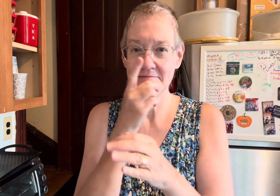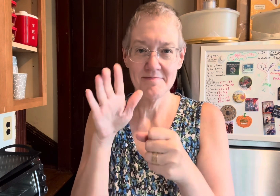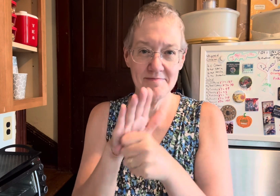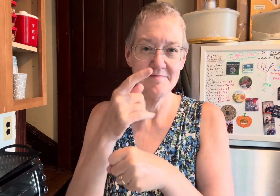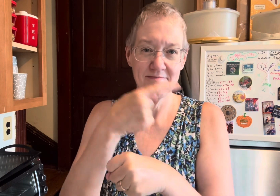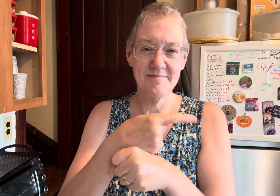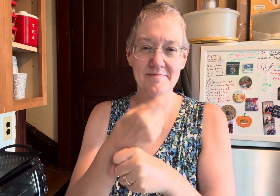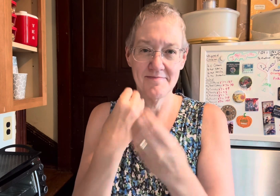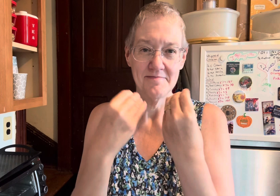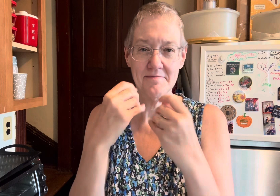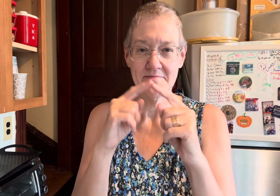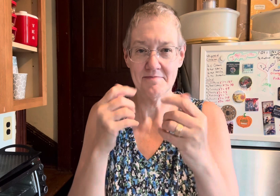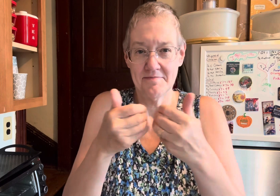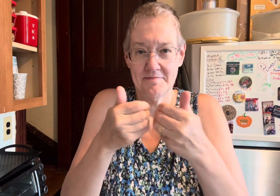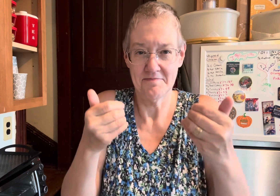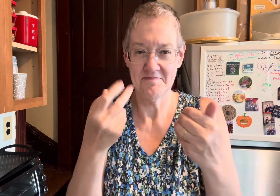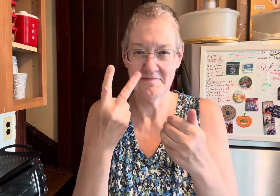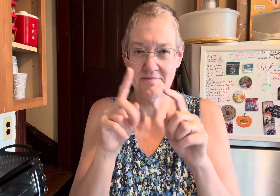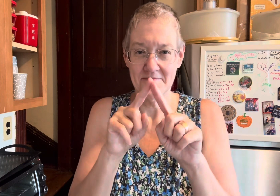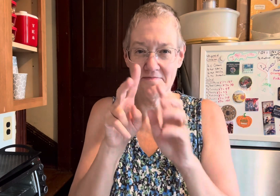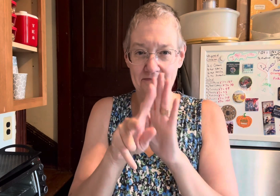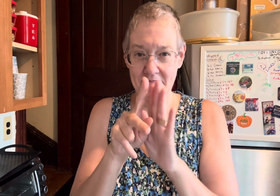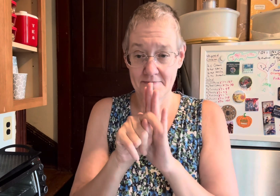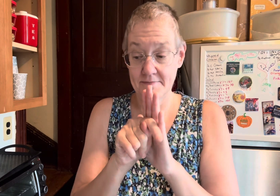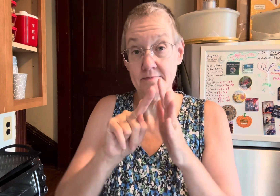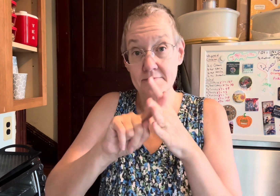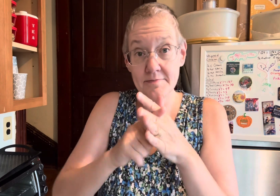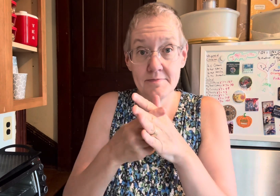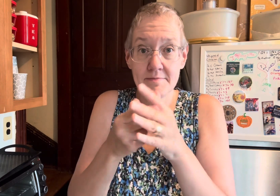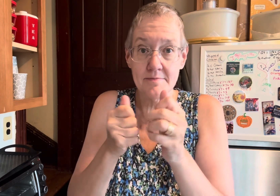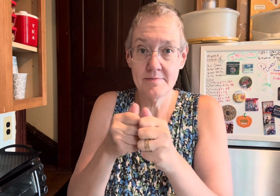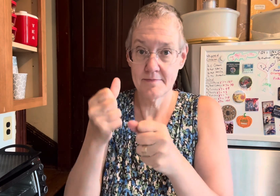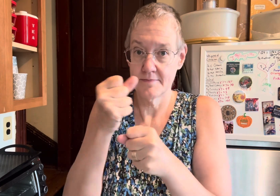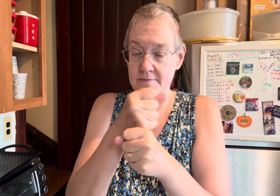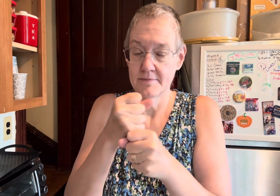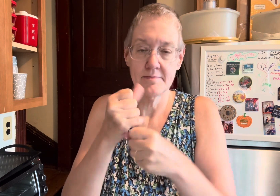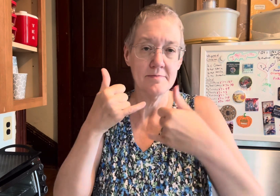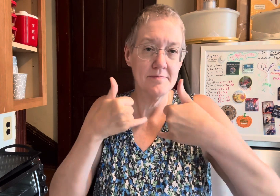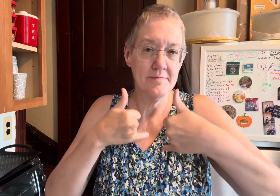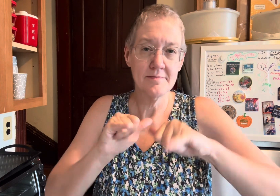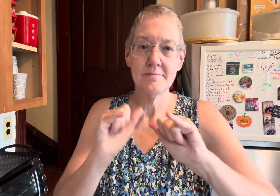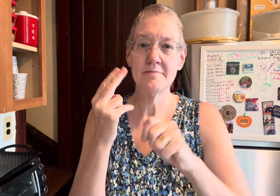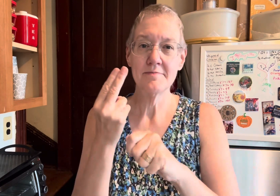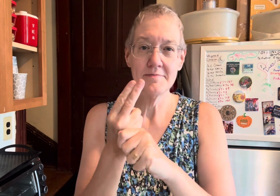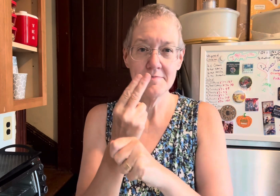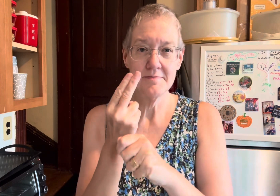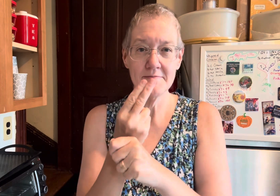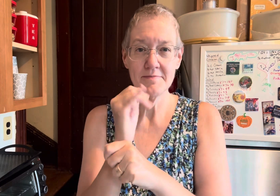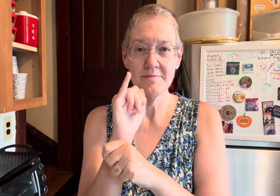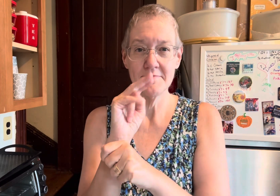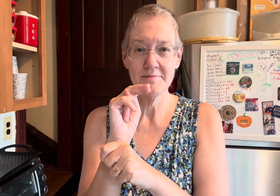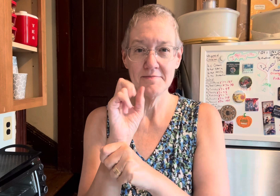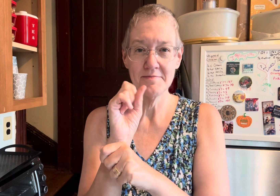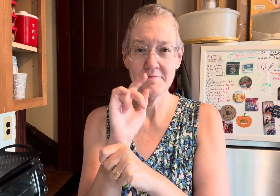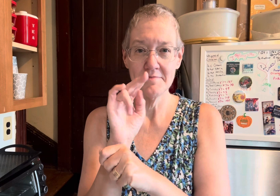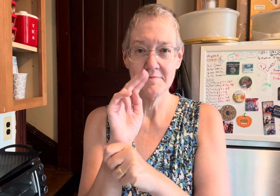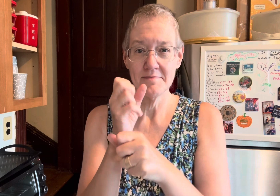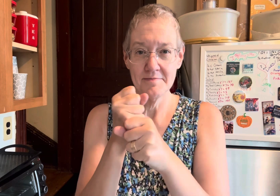I also made a video about Dale's eating today, but they're two separate videos. I'm going to start with my keto coffee. I'm still